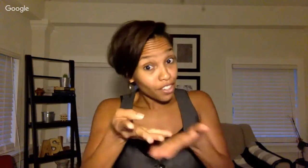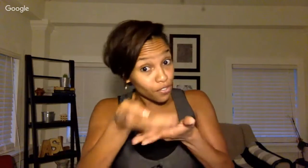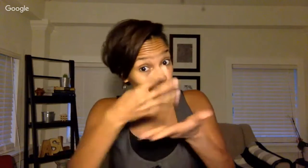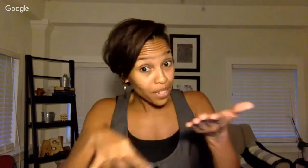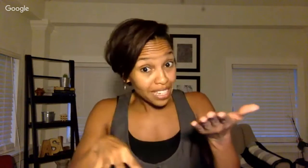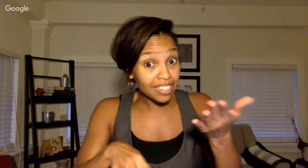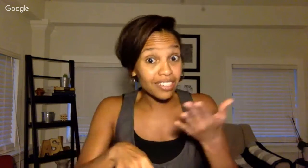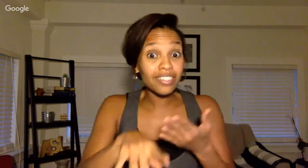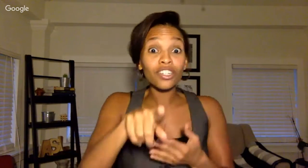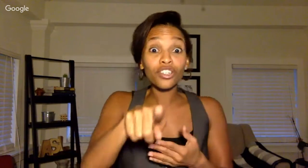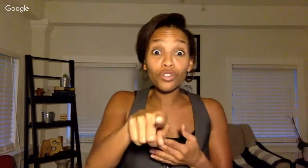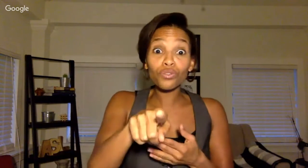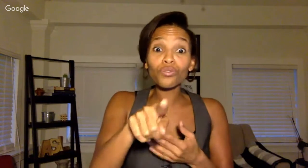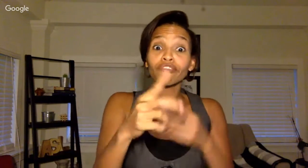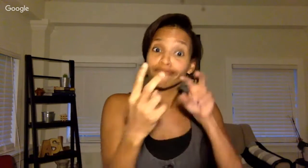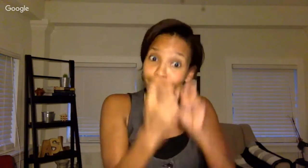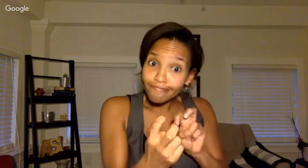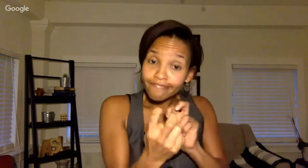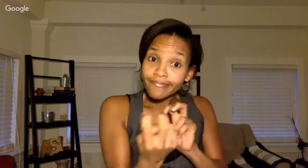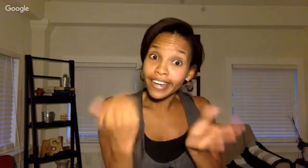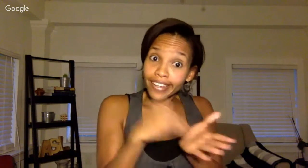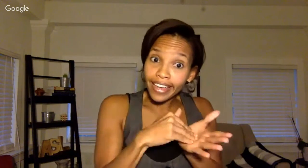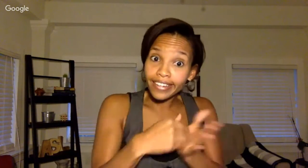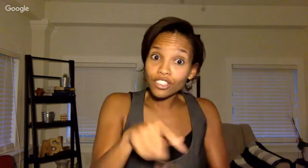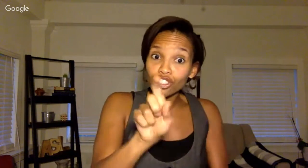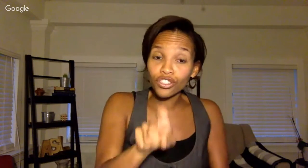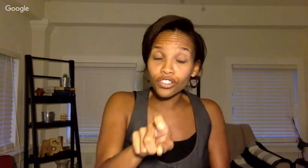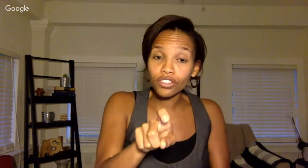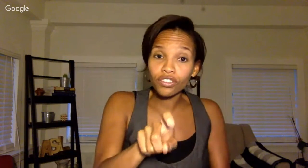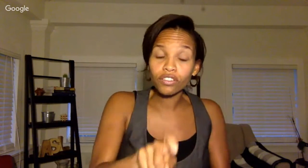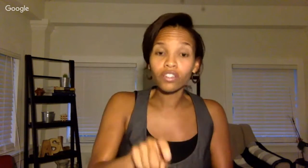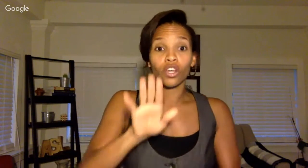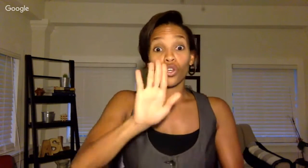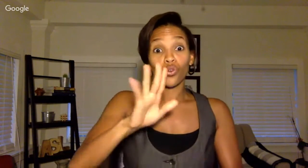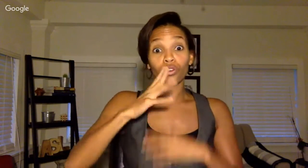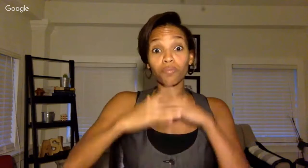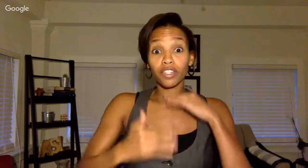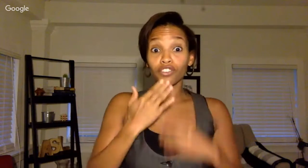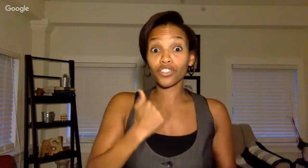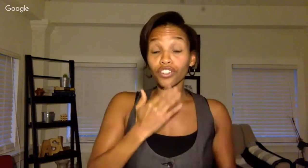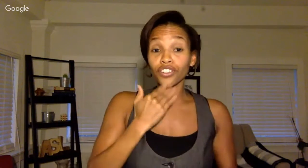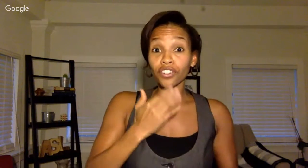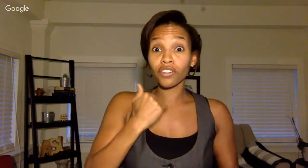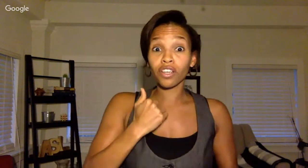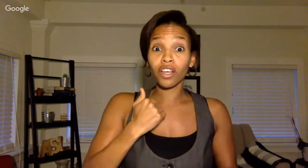4 weeks, you again should. Your blood sugar,